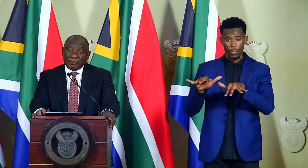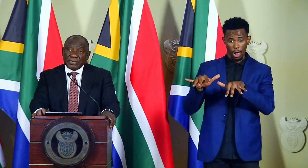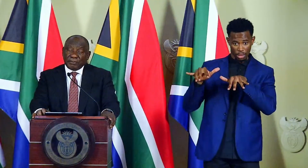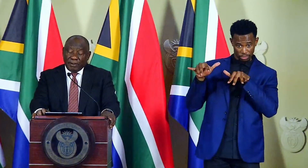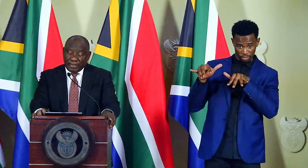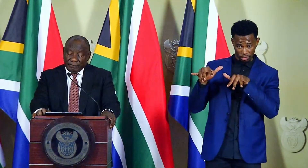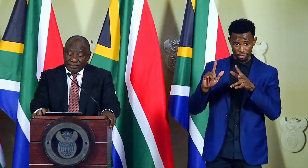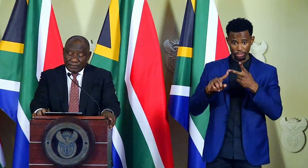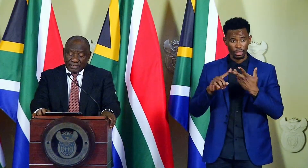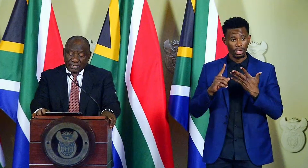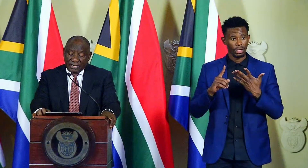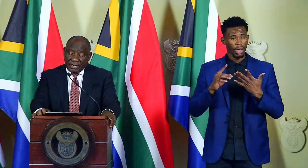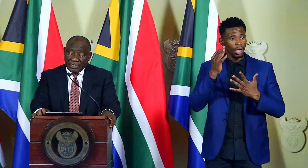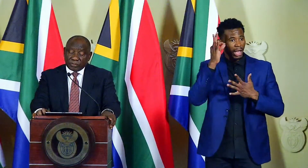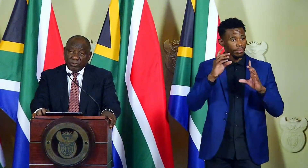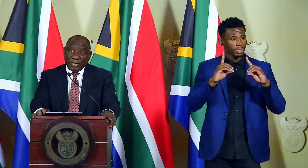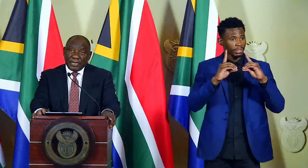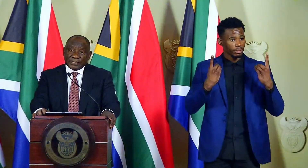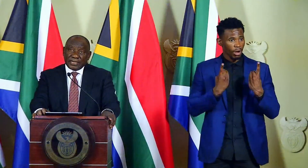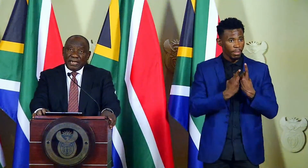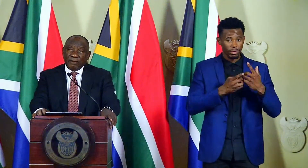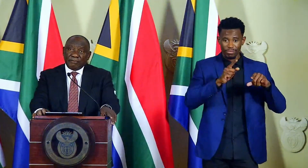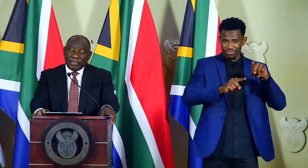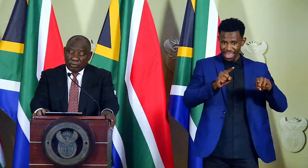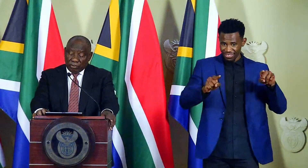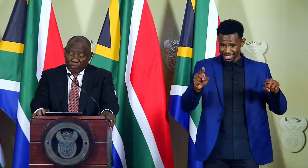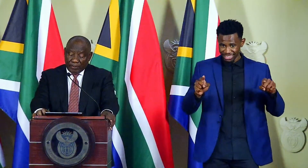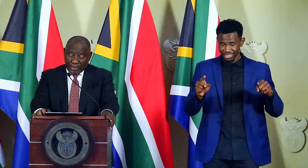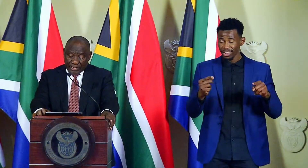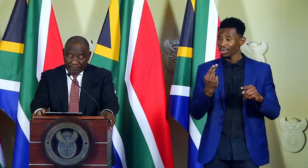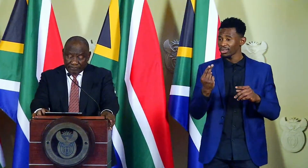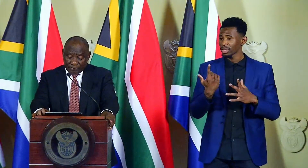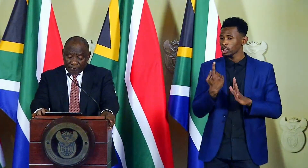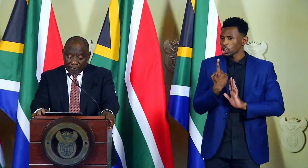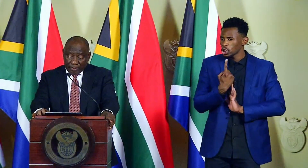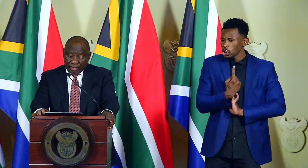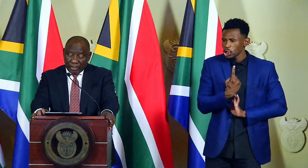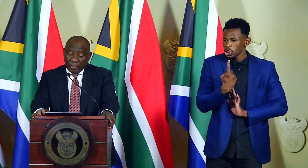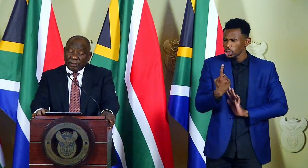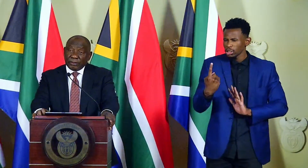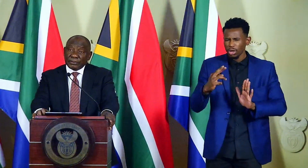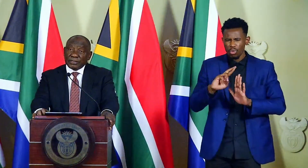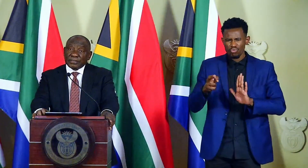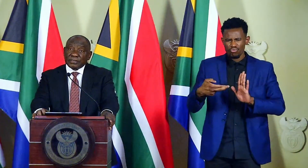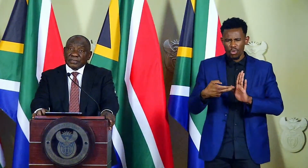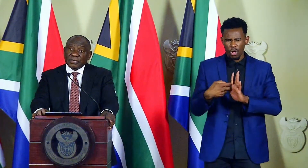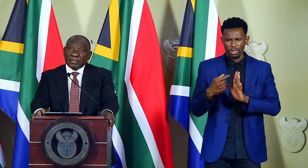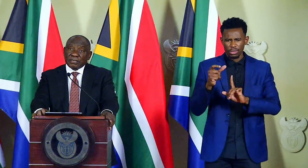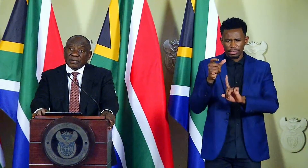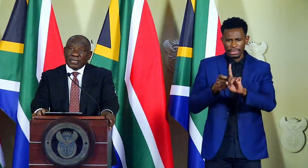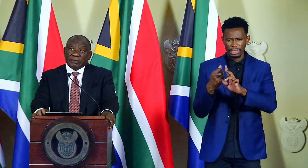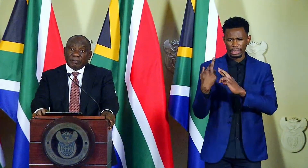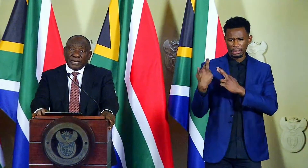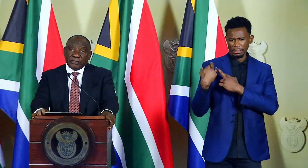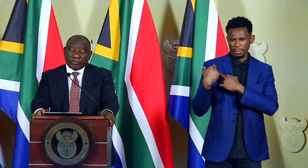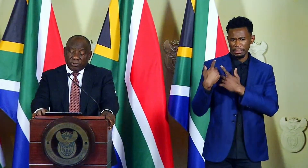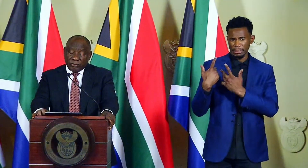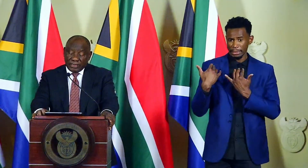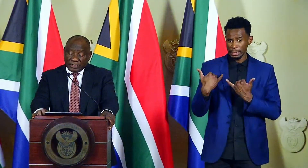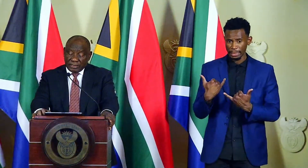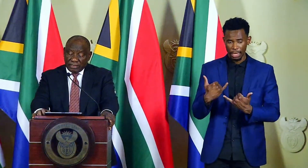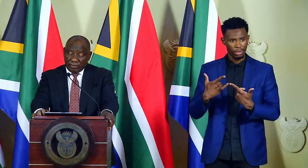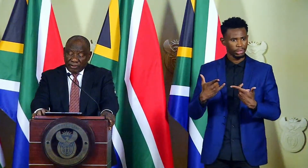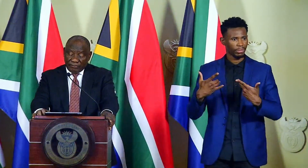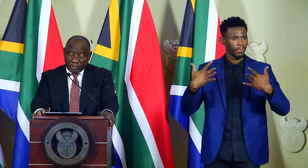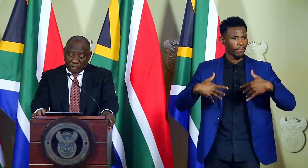various government departments, as well as every role player on this great